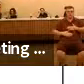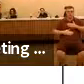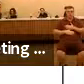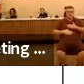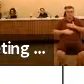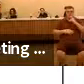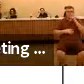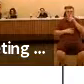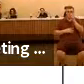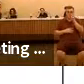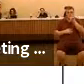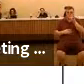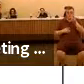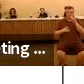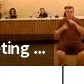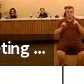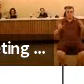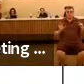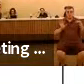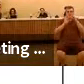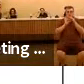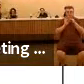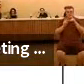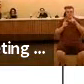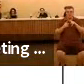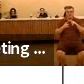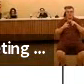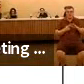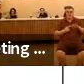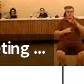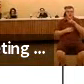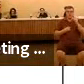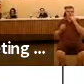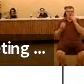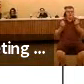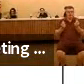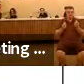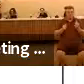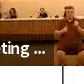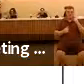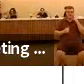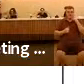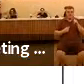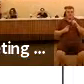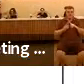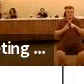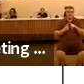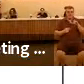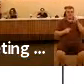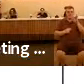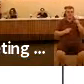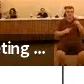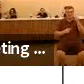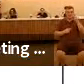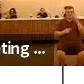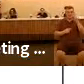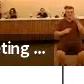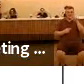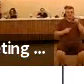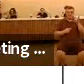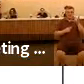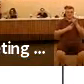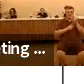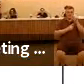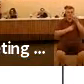for trails to connect these neighborhoods and land for key link in the Lehigh Valley